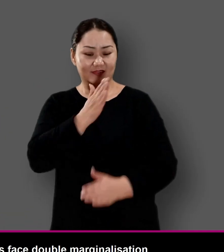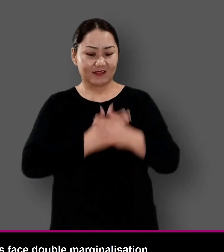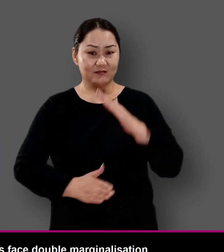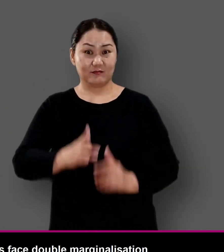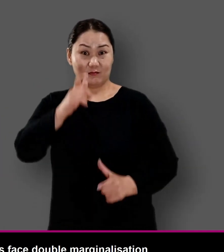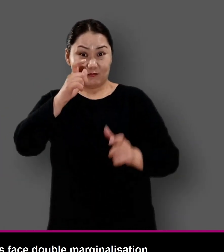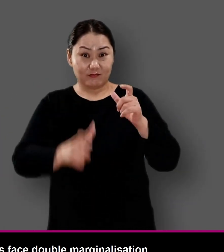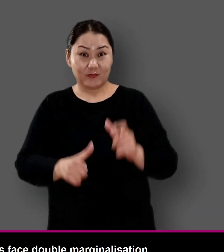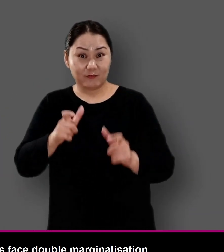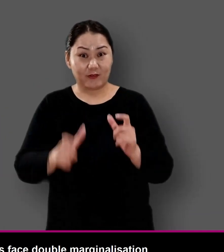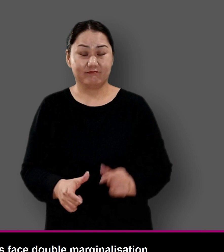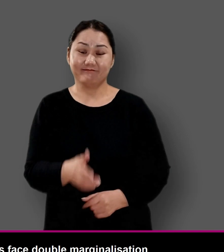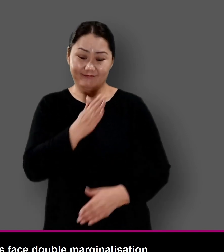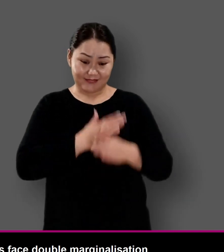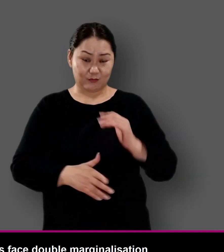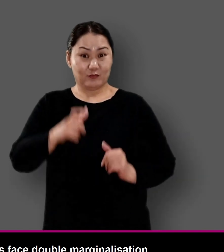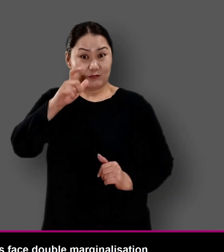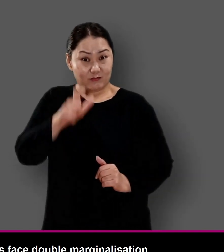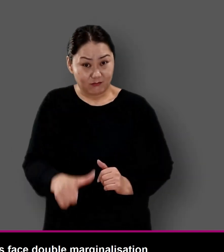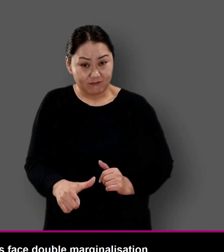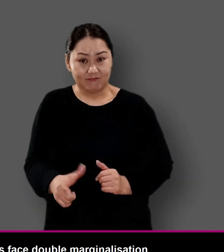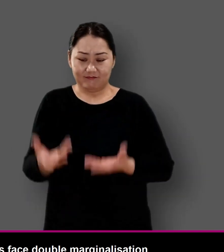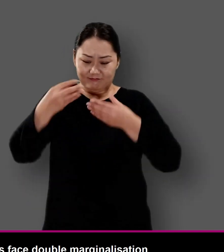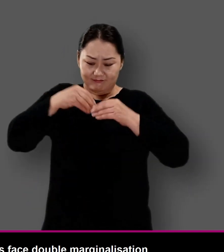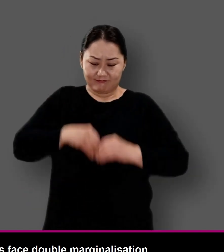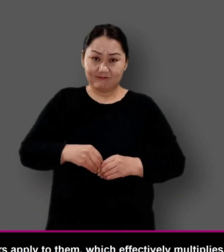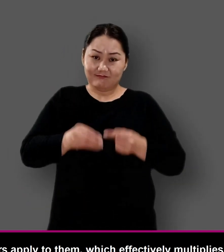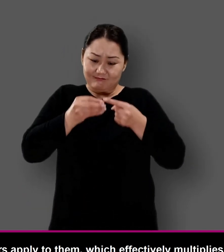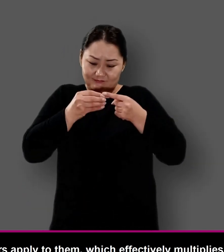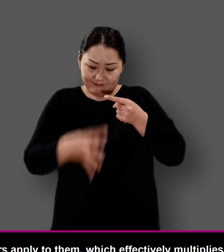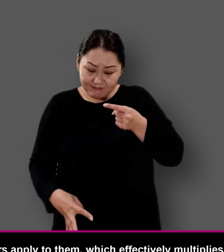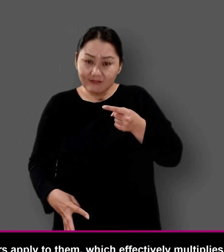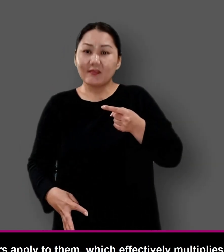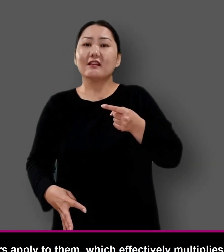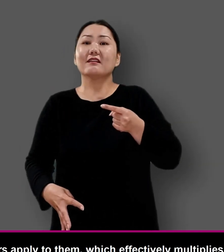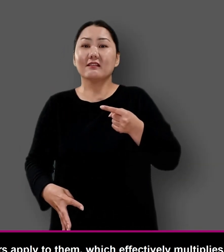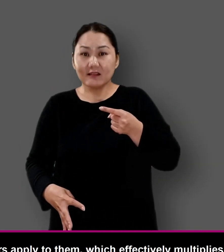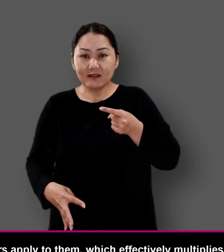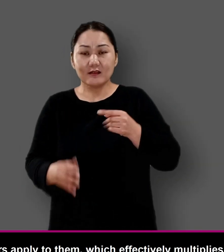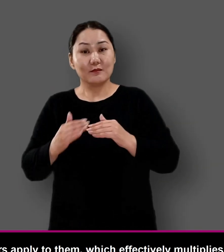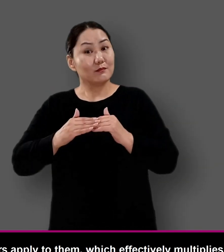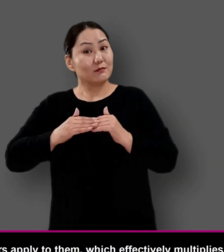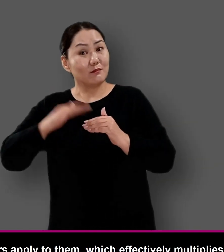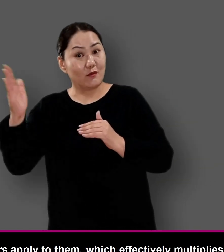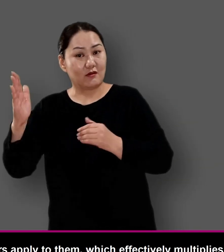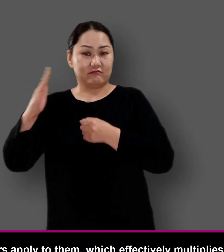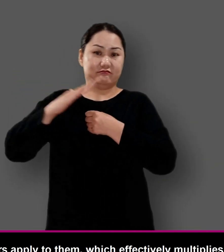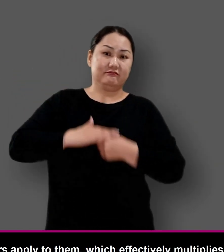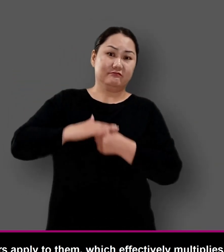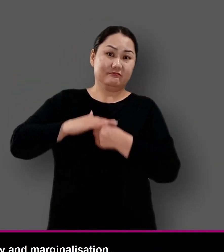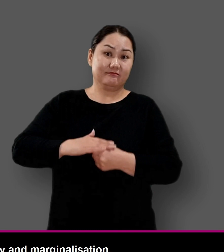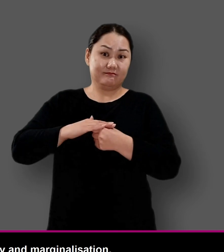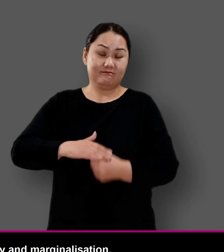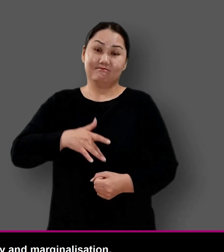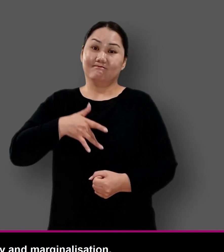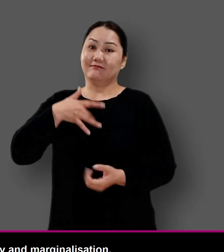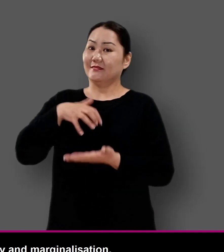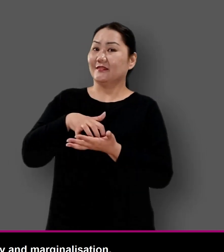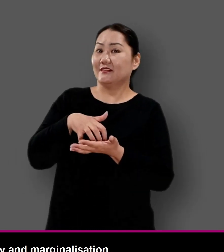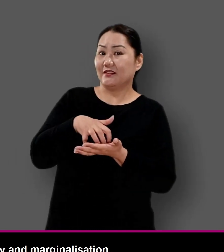Persons with disabilities face double marginalization when more than one of these factors apply to them, which effectively multiplies their